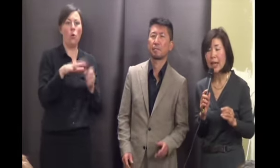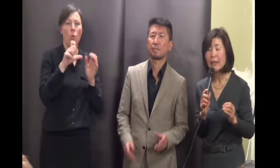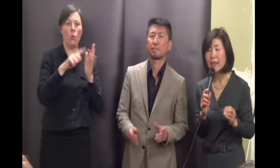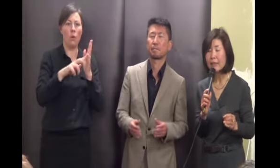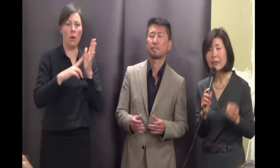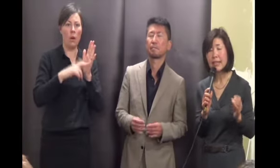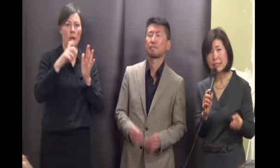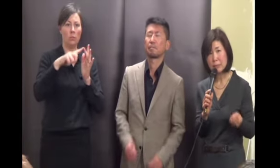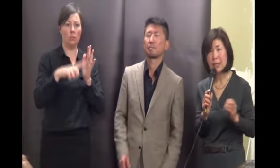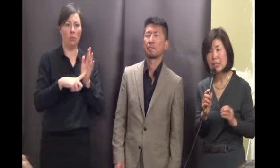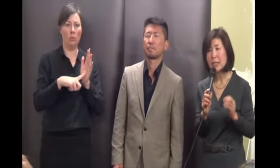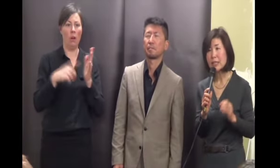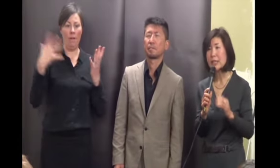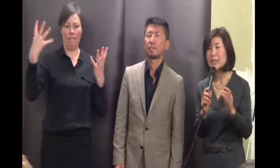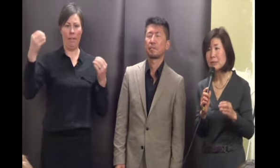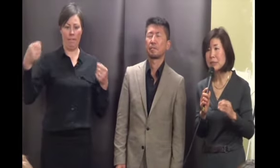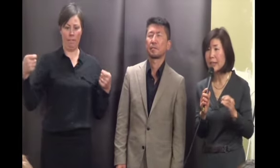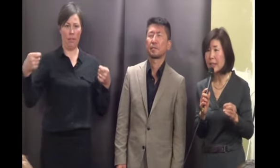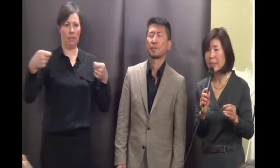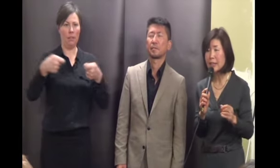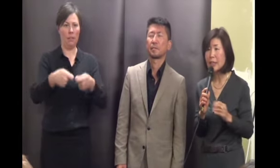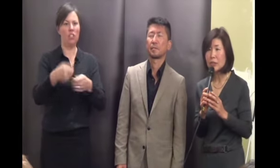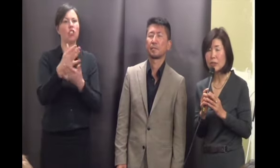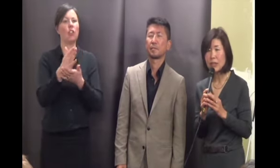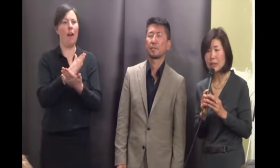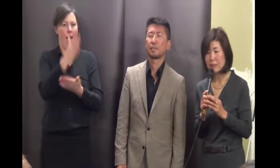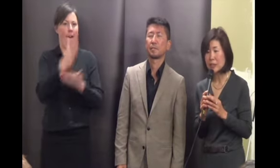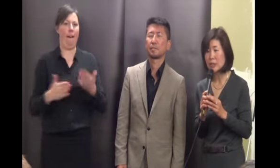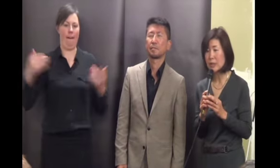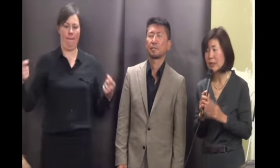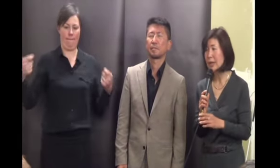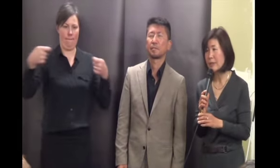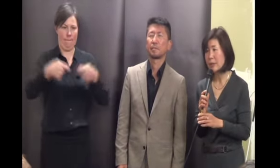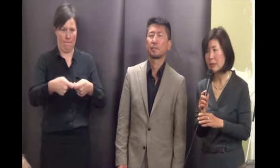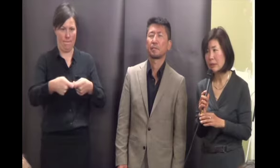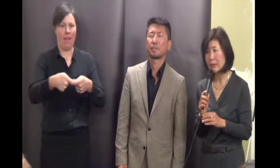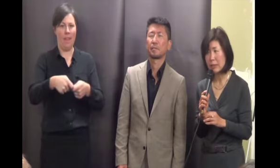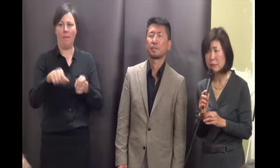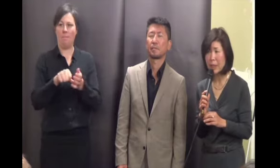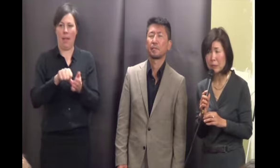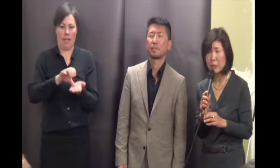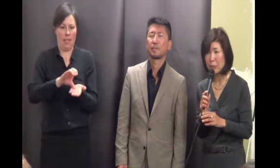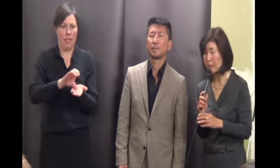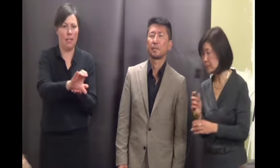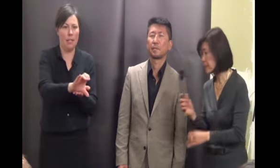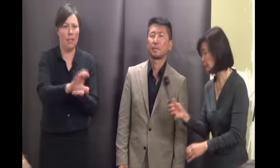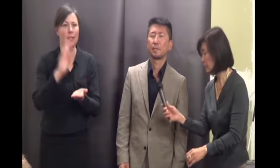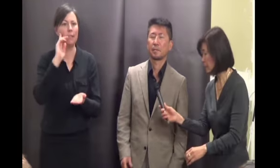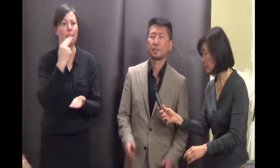responsibilities. And then they dispatch the interpreter guide to individual deaf-blind